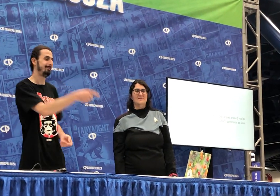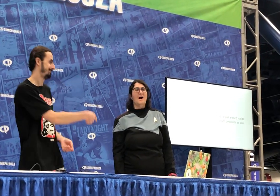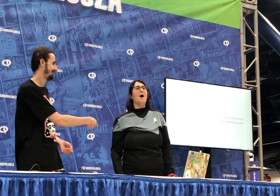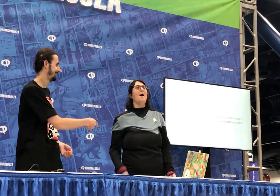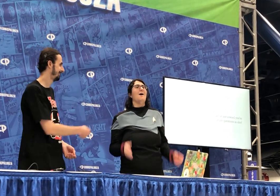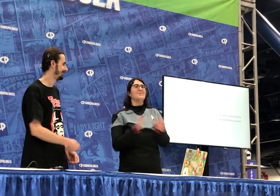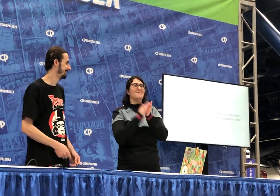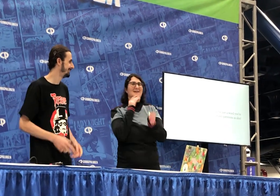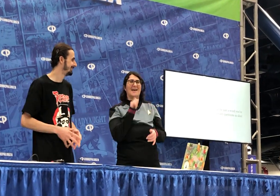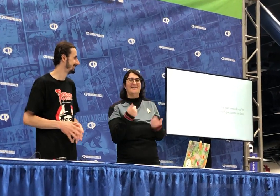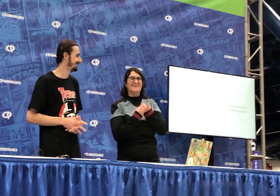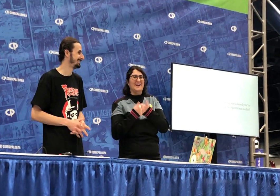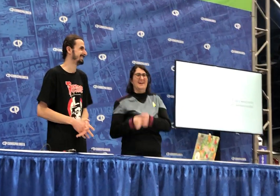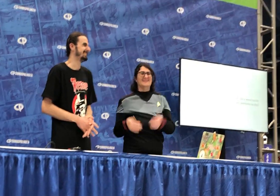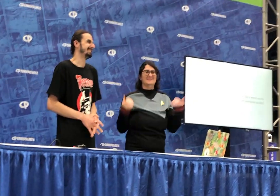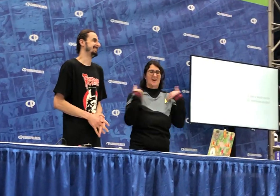Animal Crossing, the game?